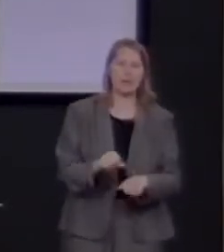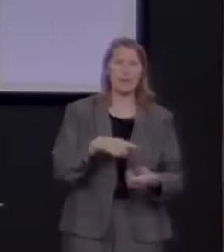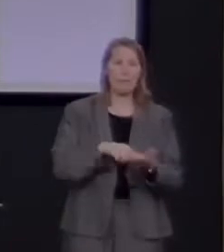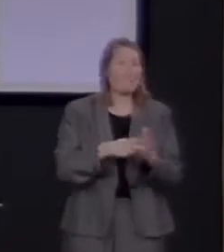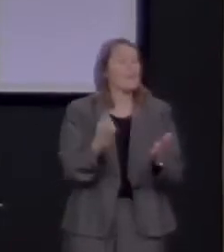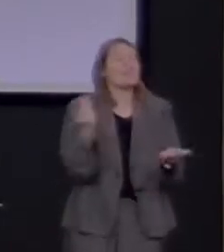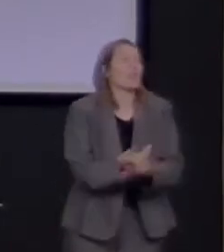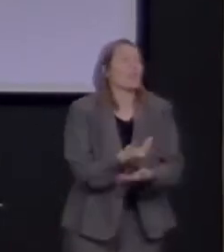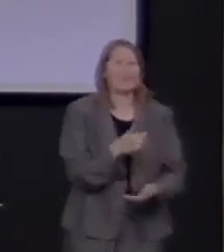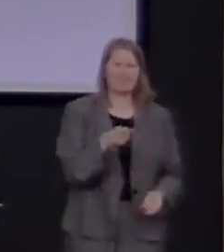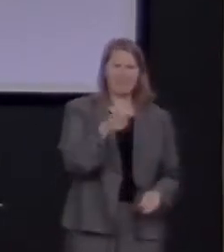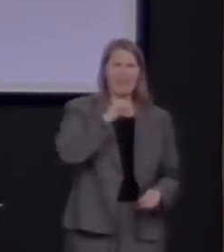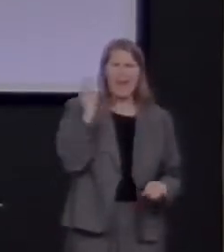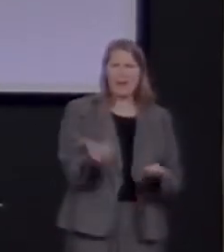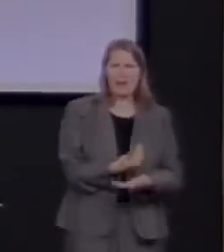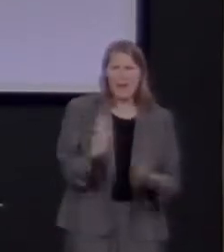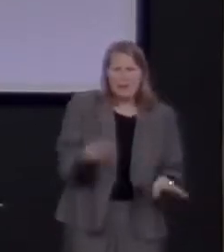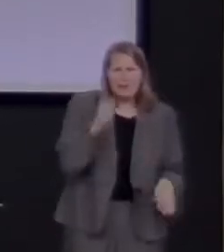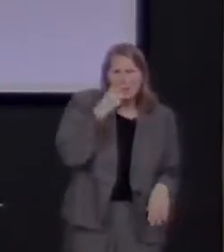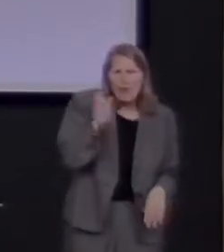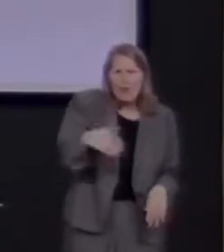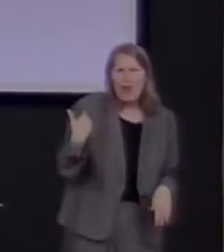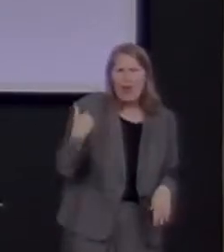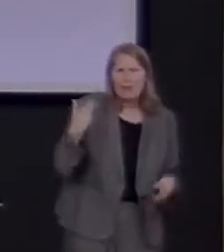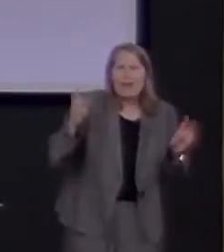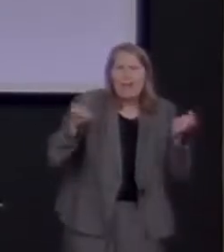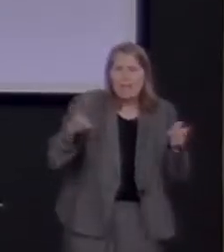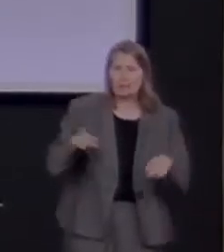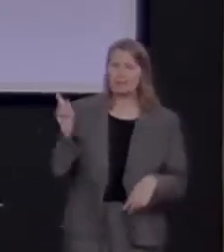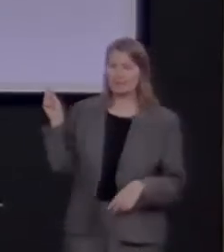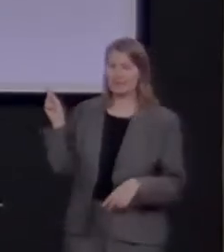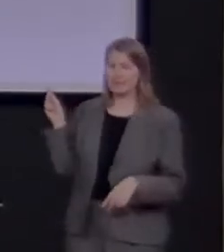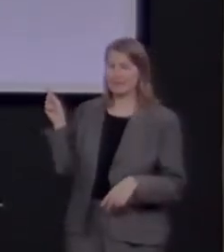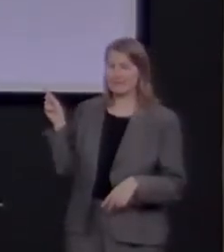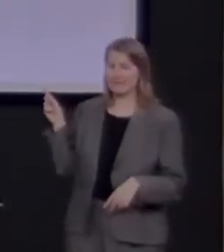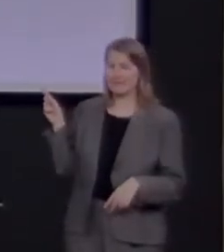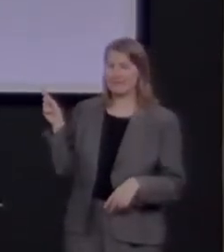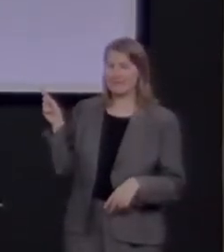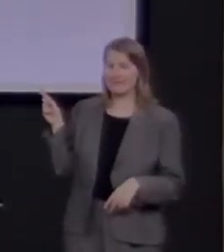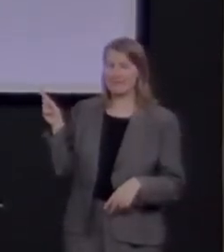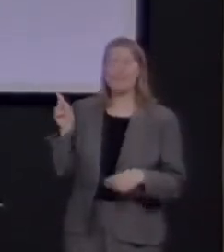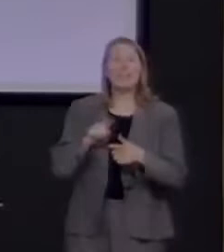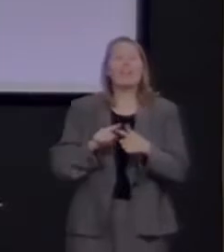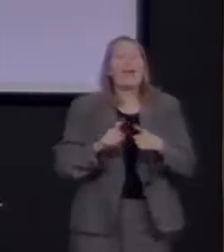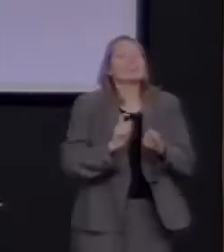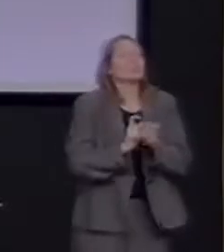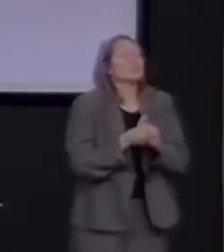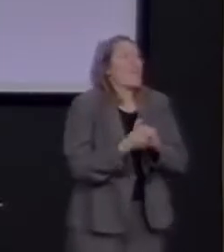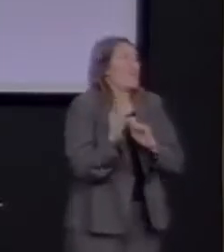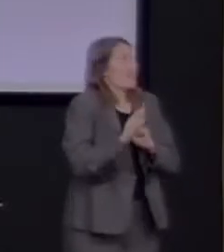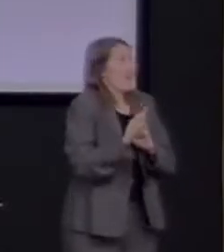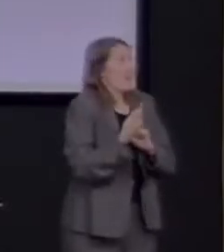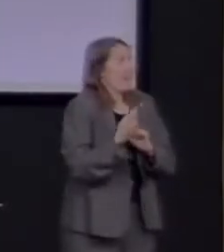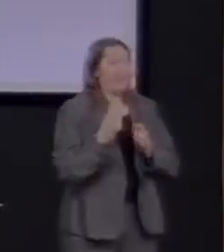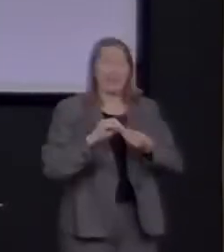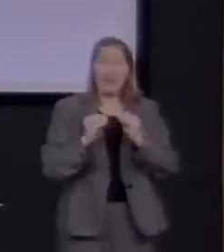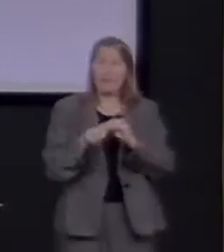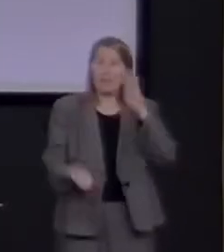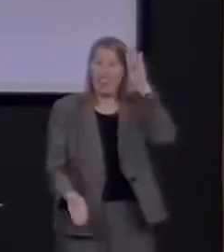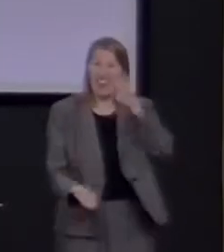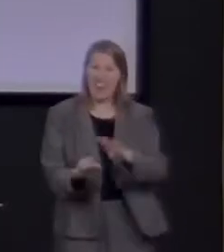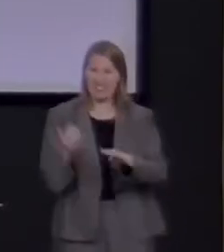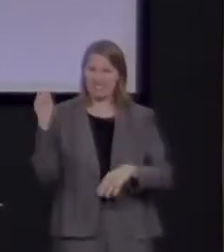16 dots. So you do that over and over again. Here's another display of 16 dots. But eventually you change the number of items